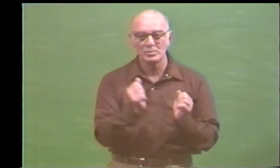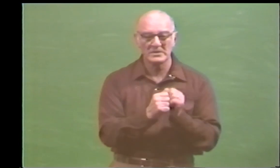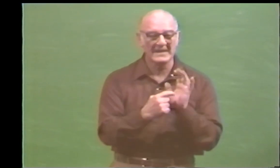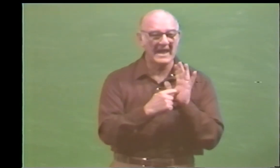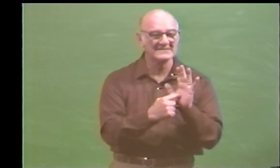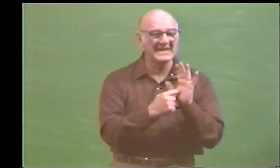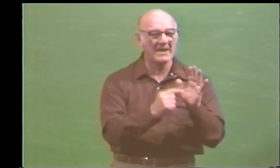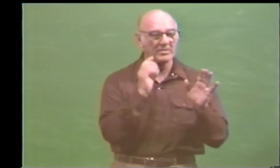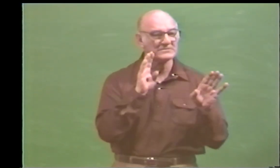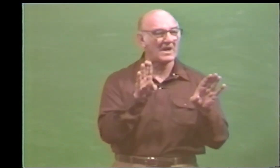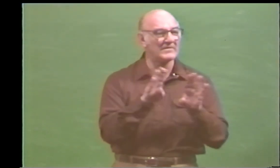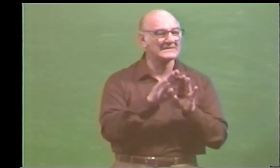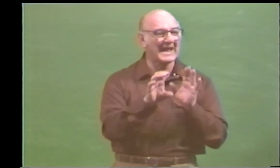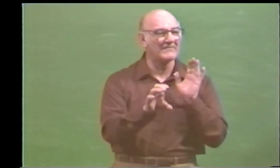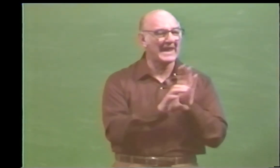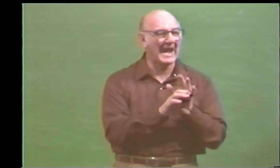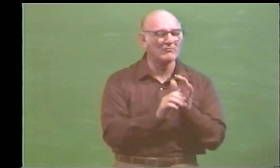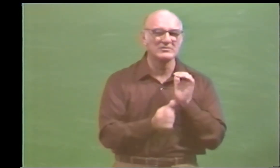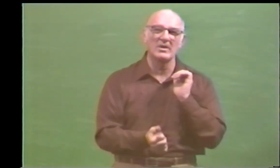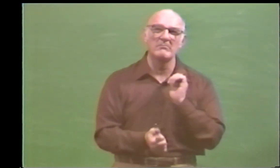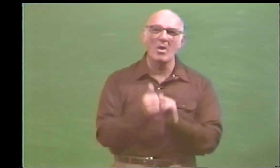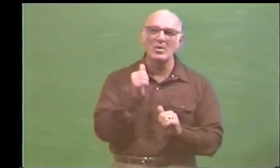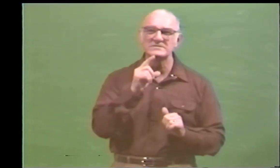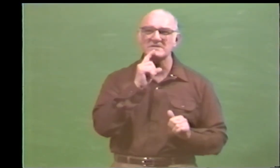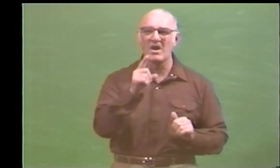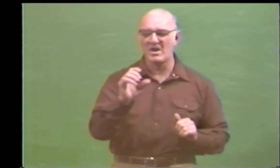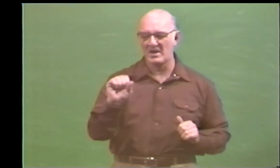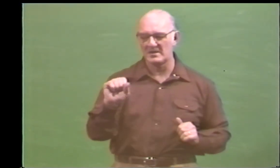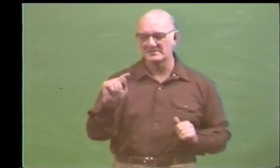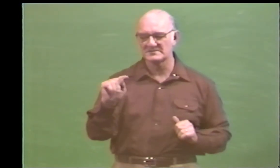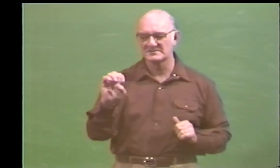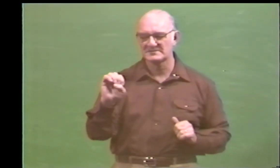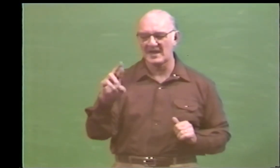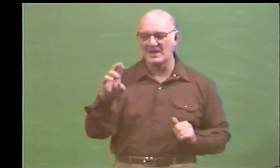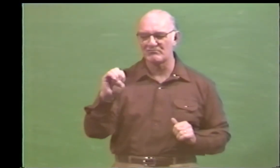with examples of a deaf character, most are